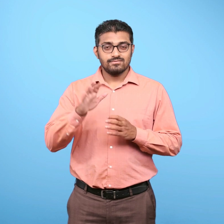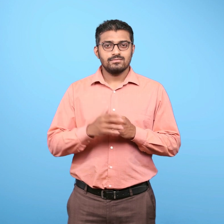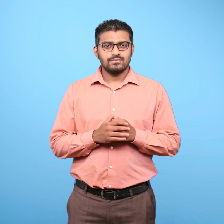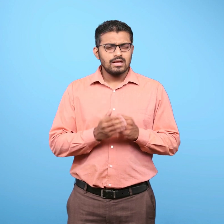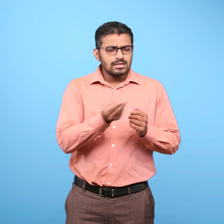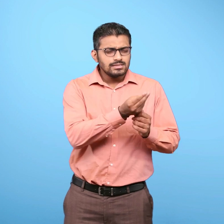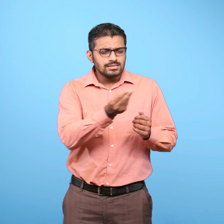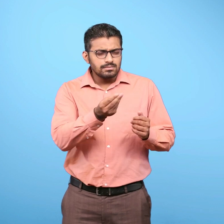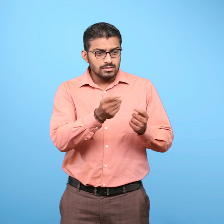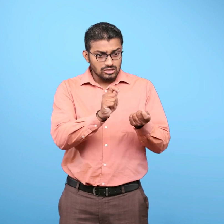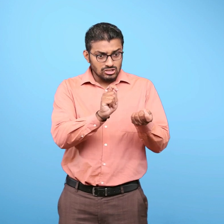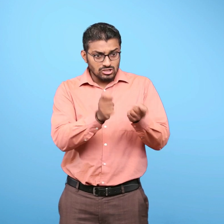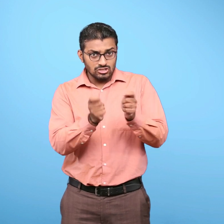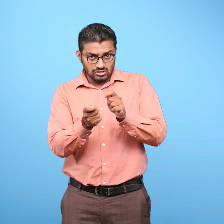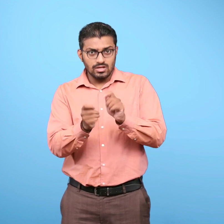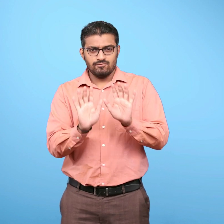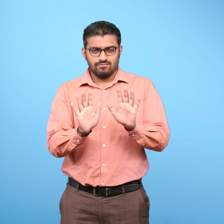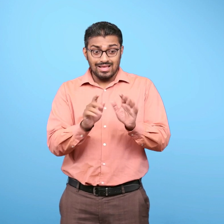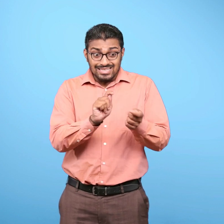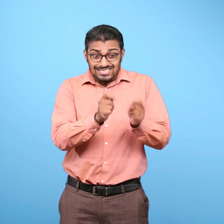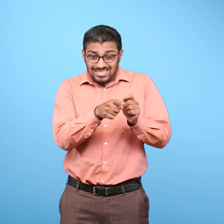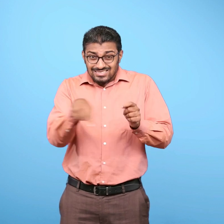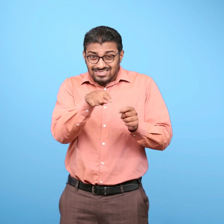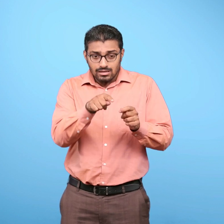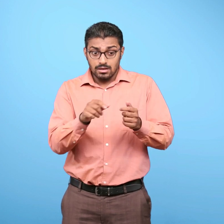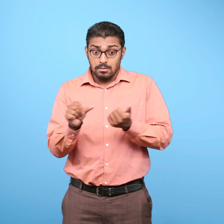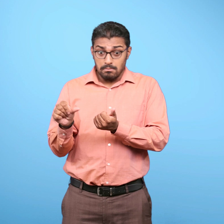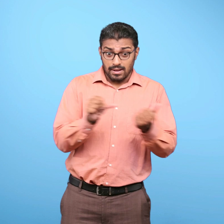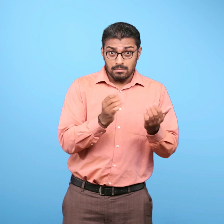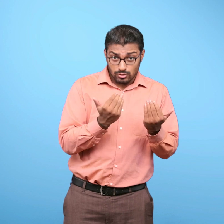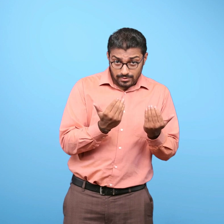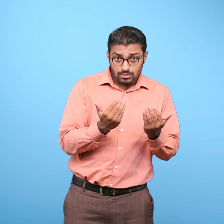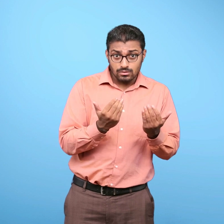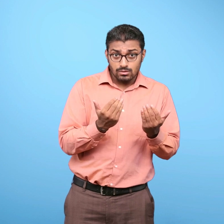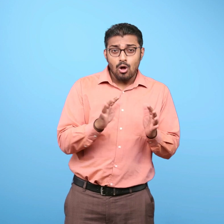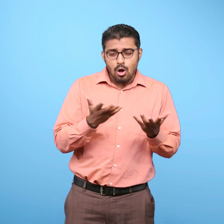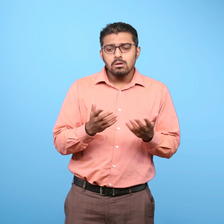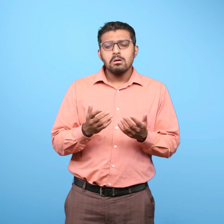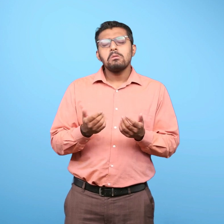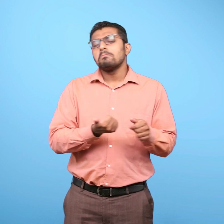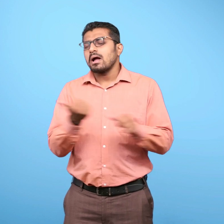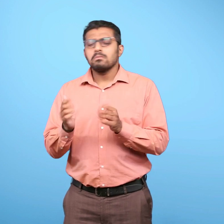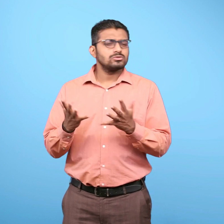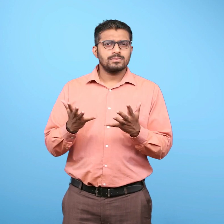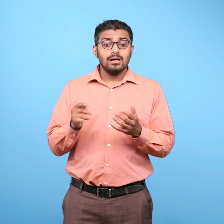5. Give examples to explain the difference between changes that can or cannot be